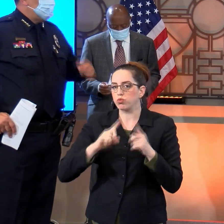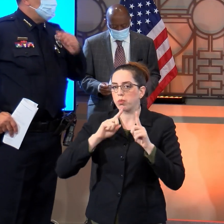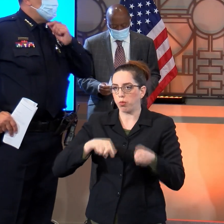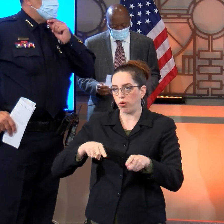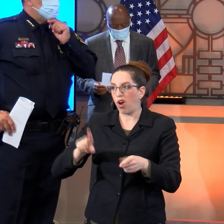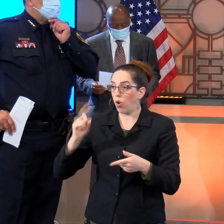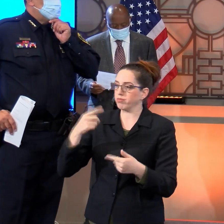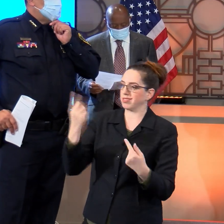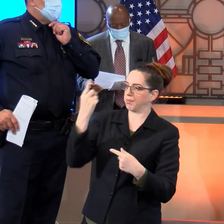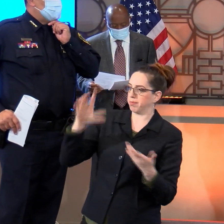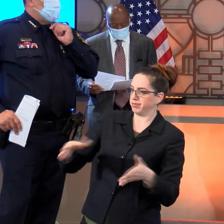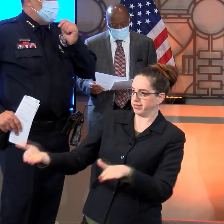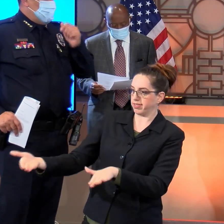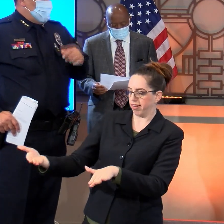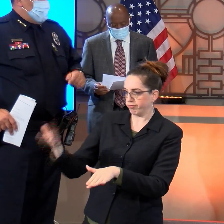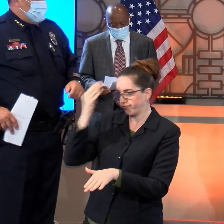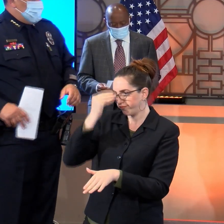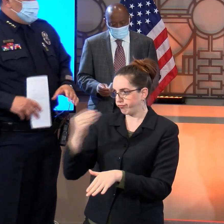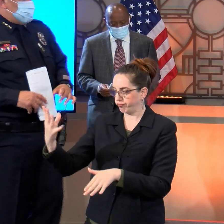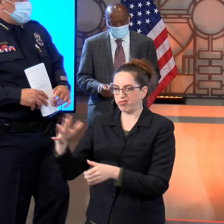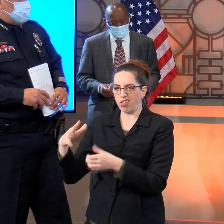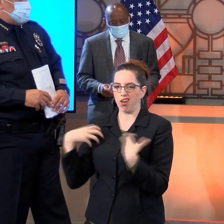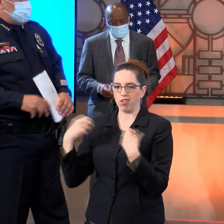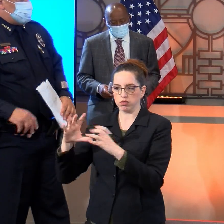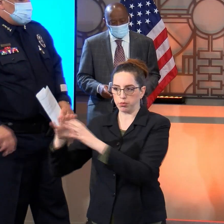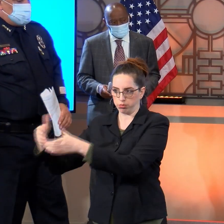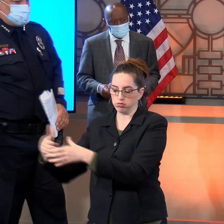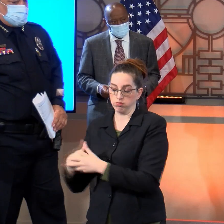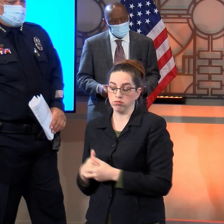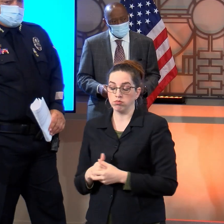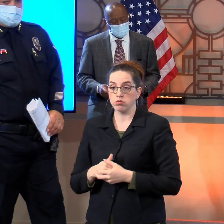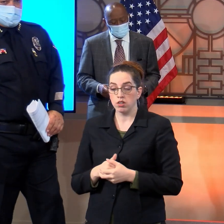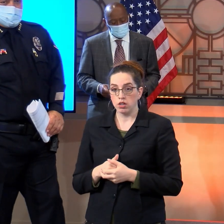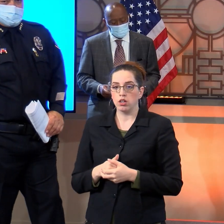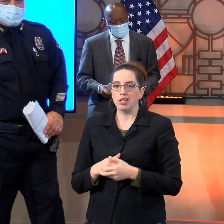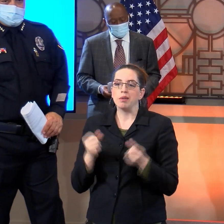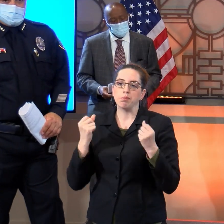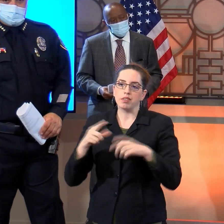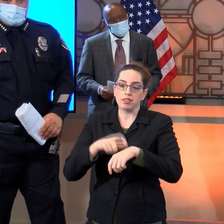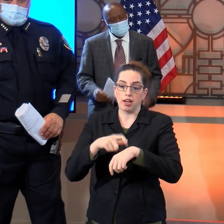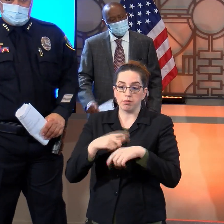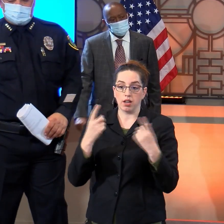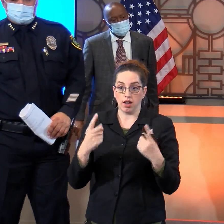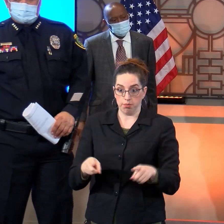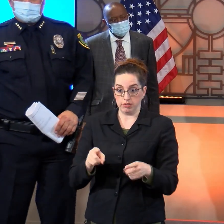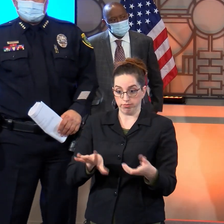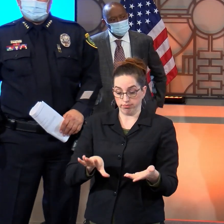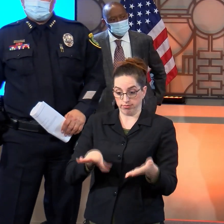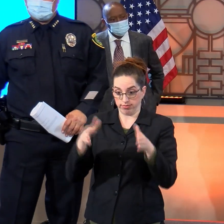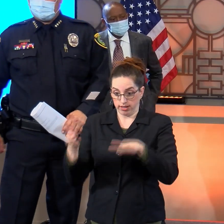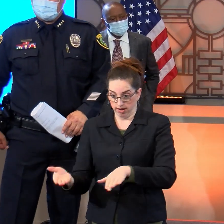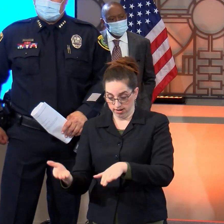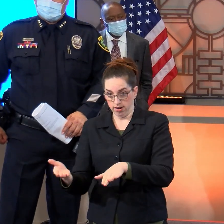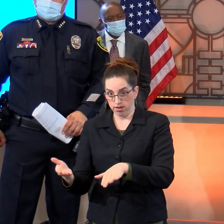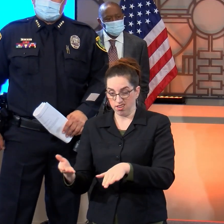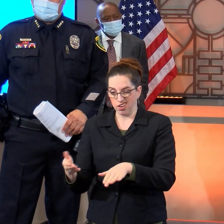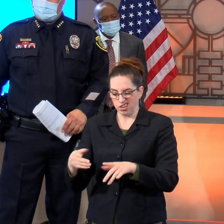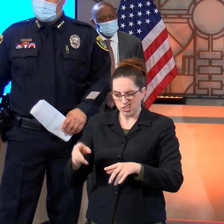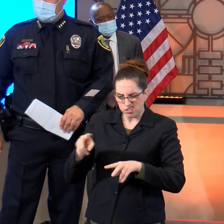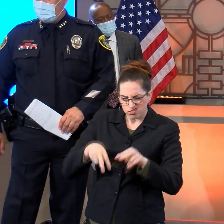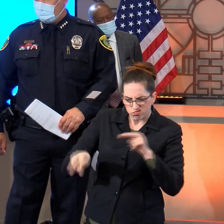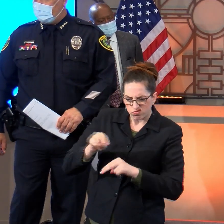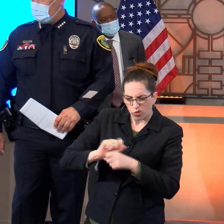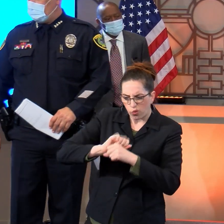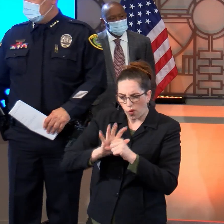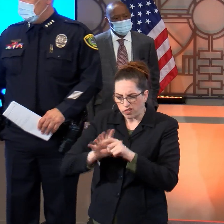death to the local health department. Very often when a patient dies, the test result or the diagnosis